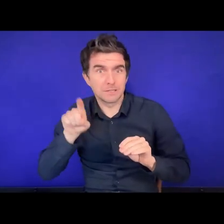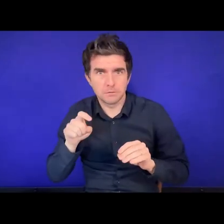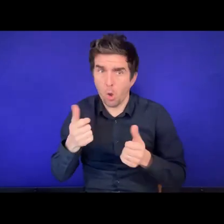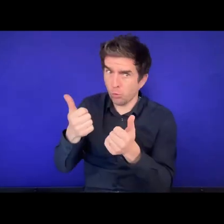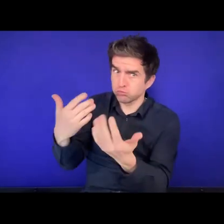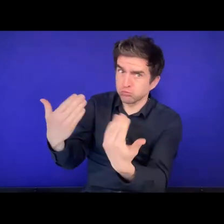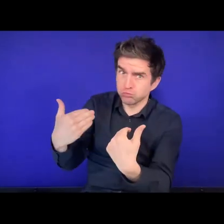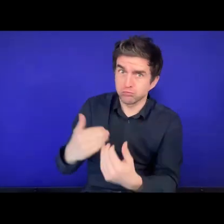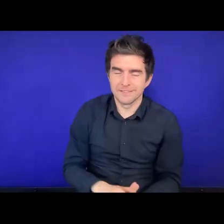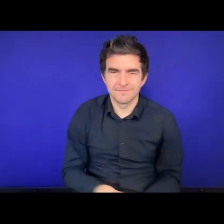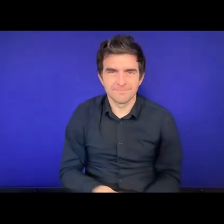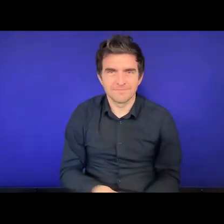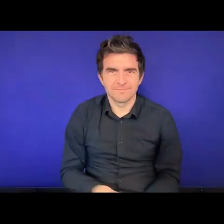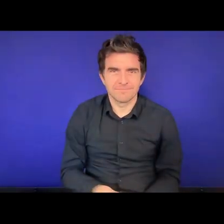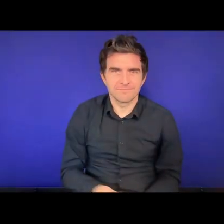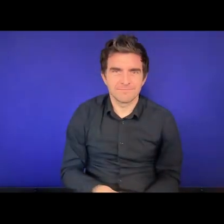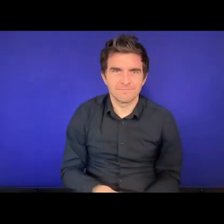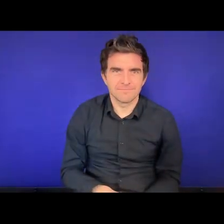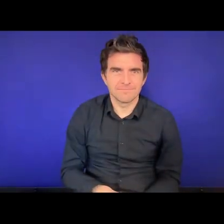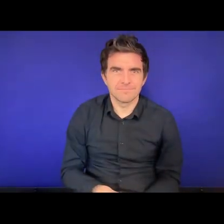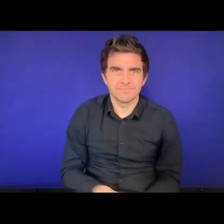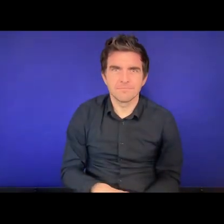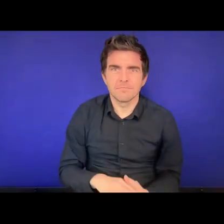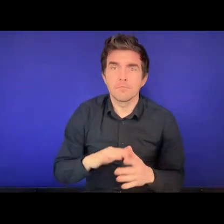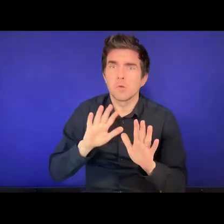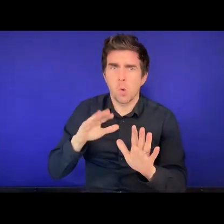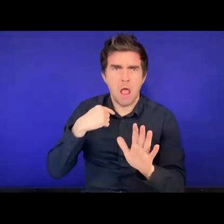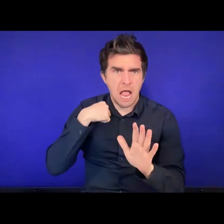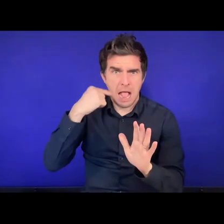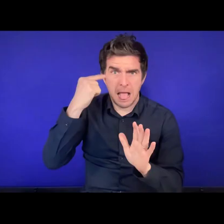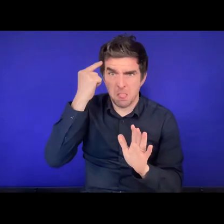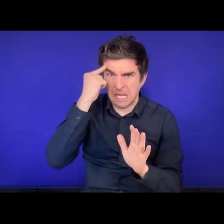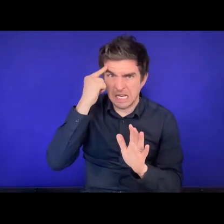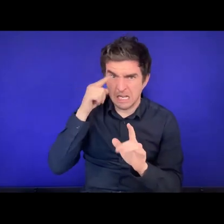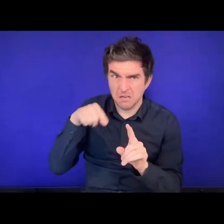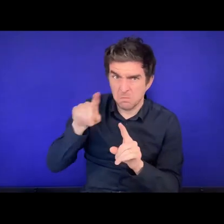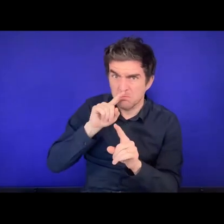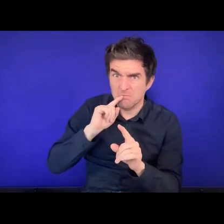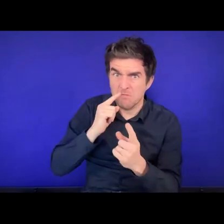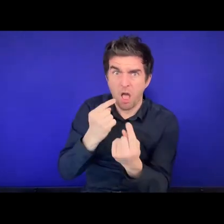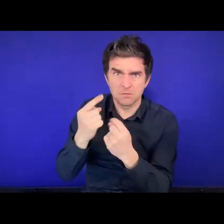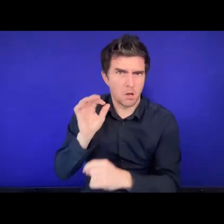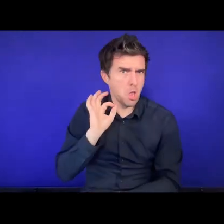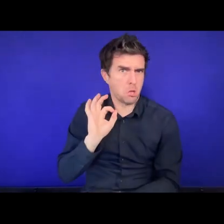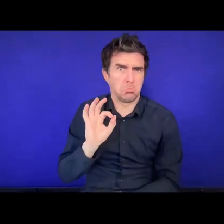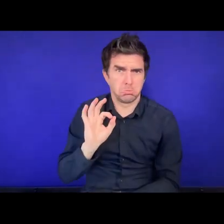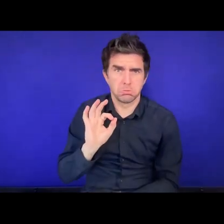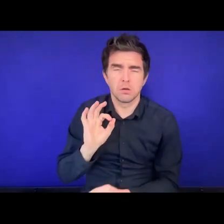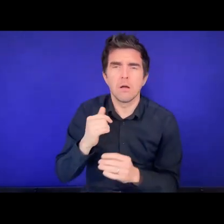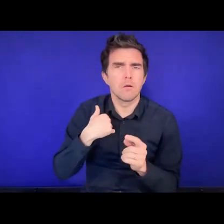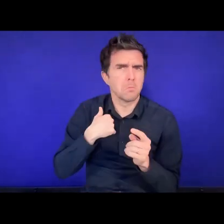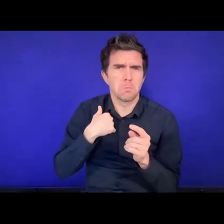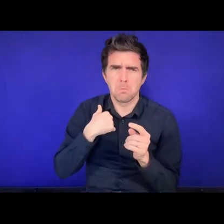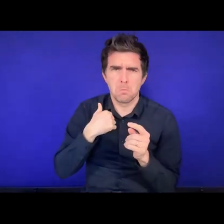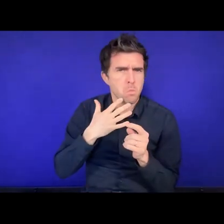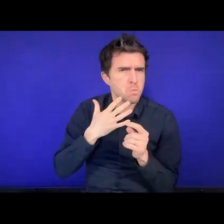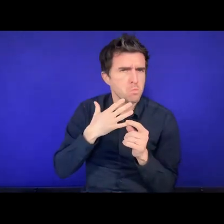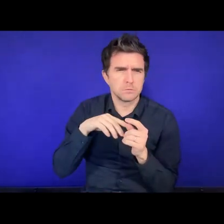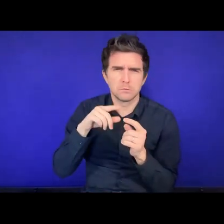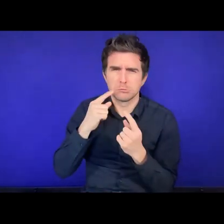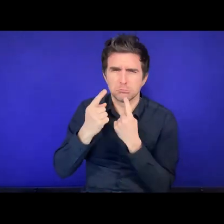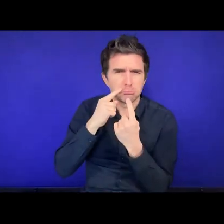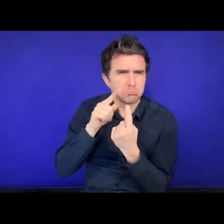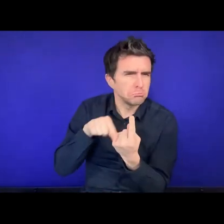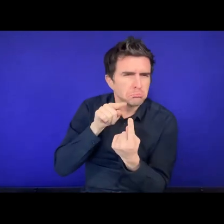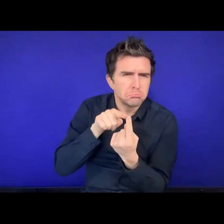answers. I only want to mention one more aspect when it comes to data extractivism, and that is a very large amount of data